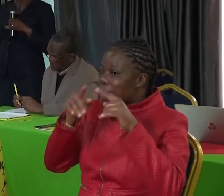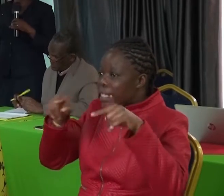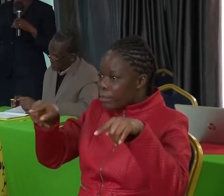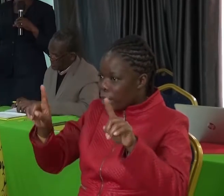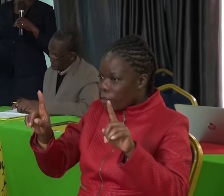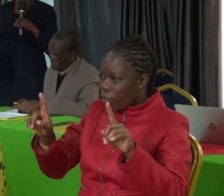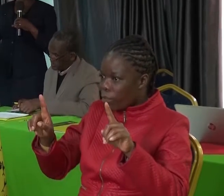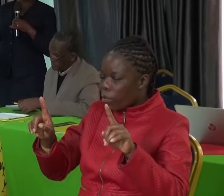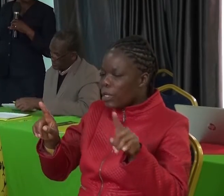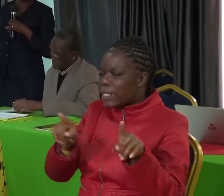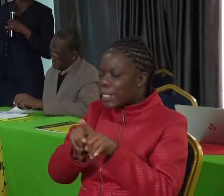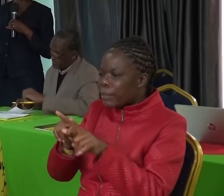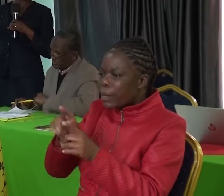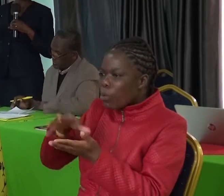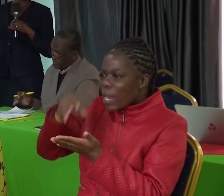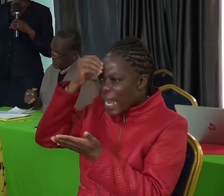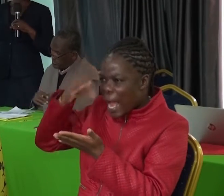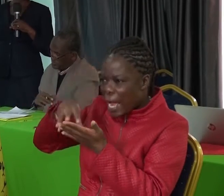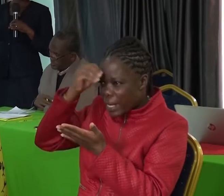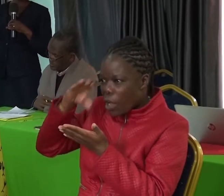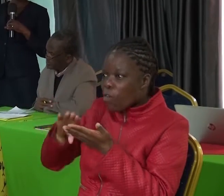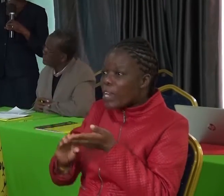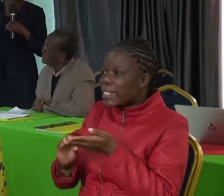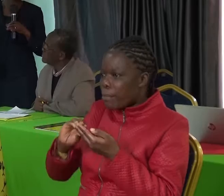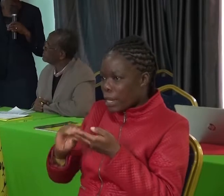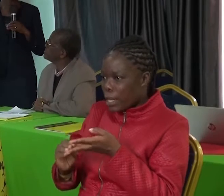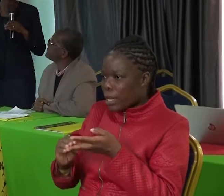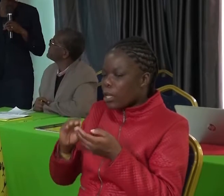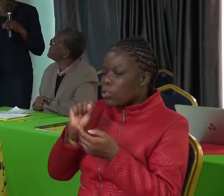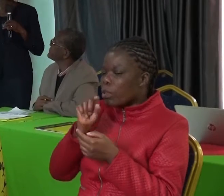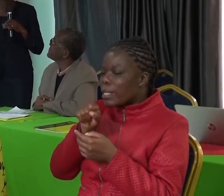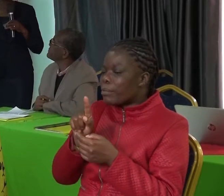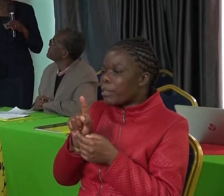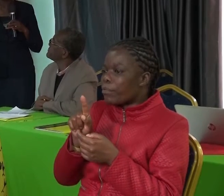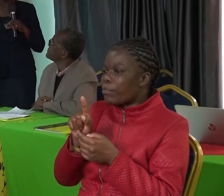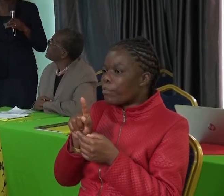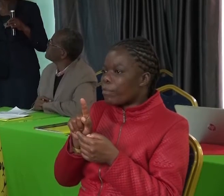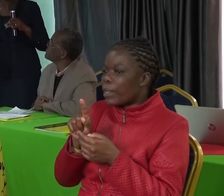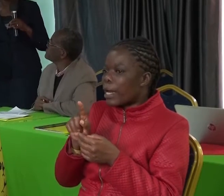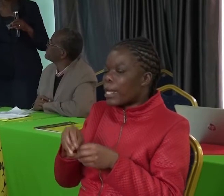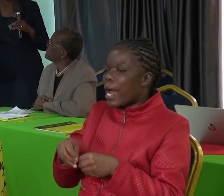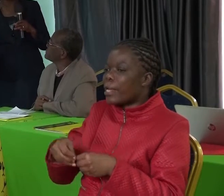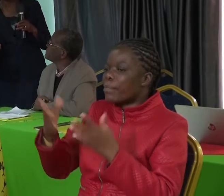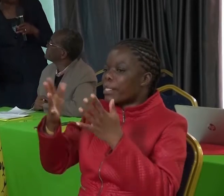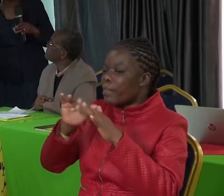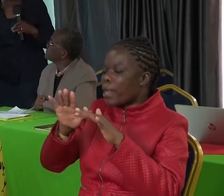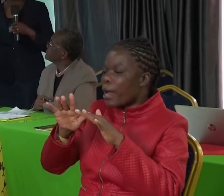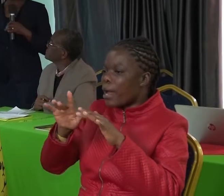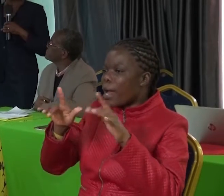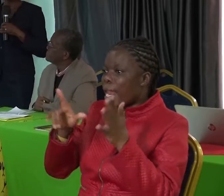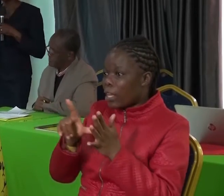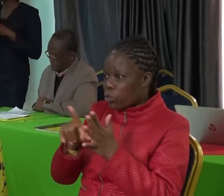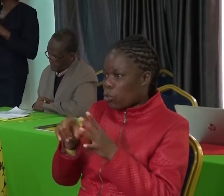themselves will also learn flexibly, so that they are also going to administer their lessons